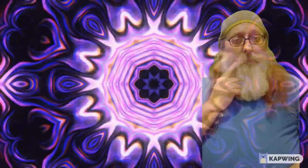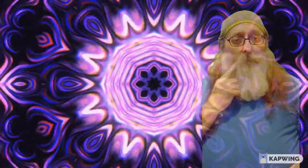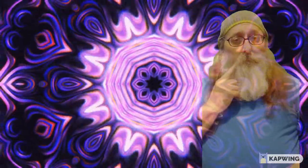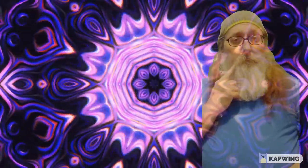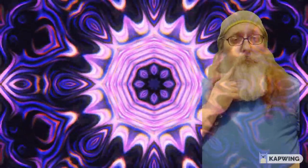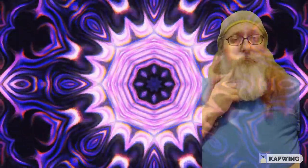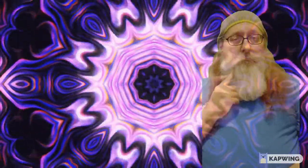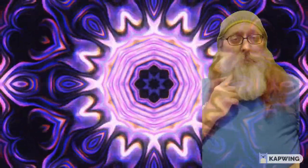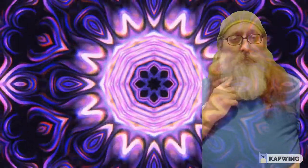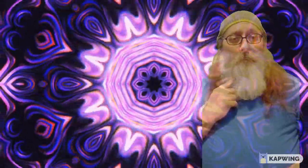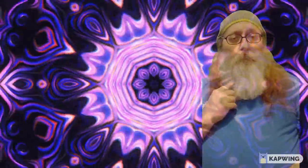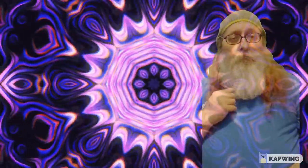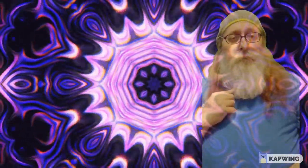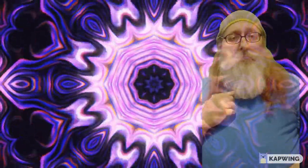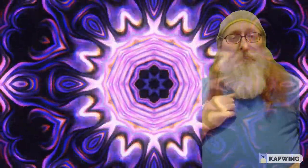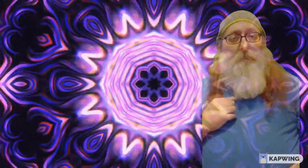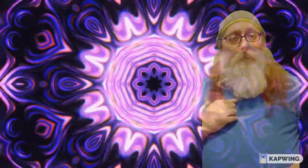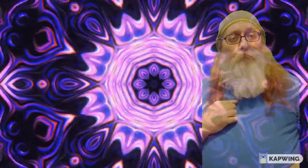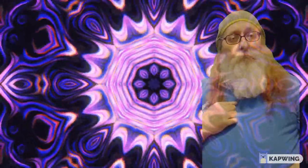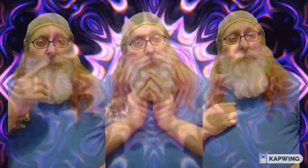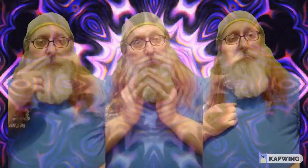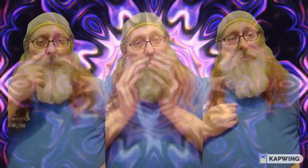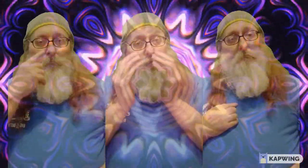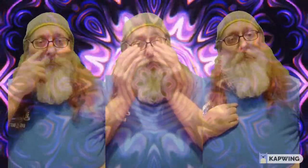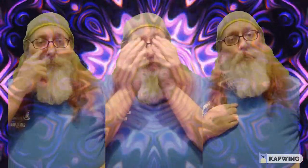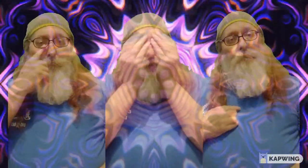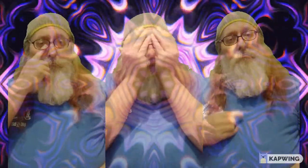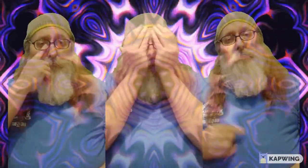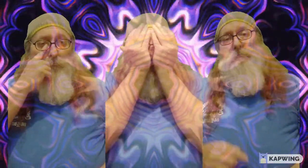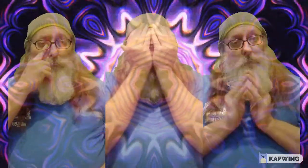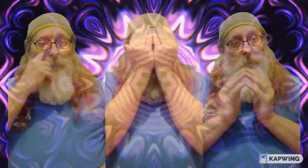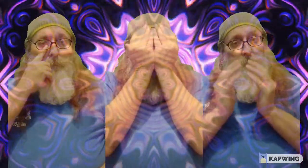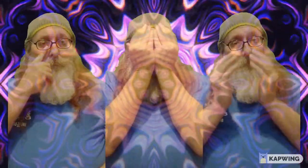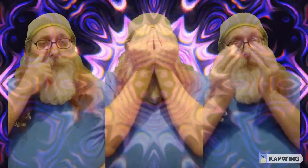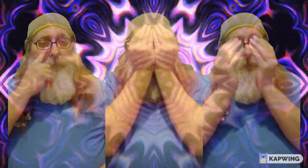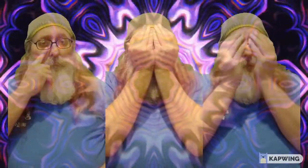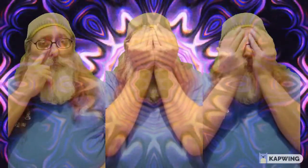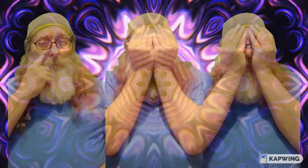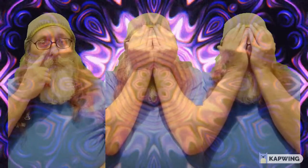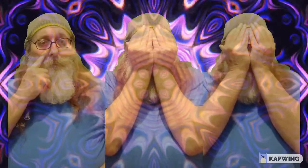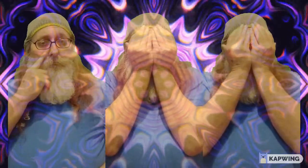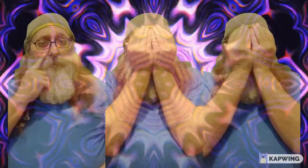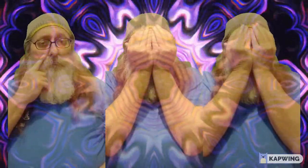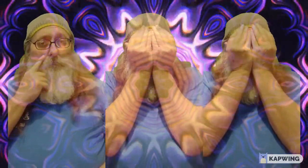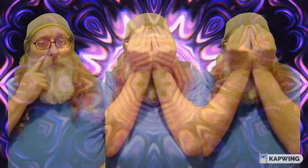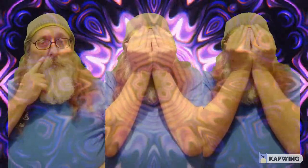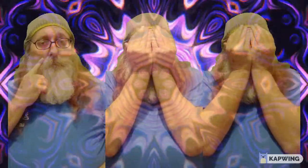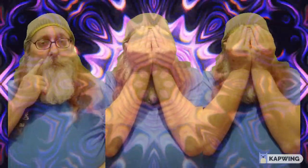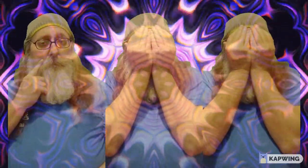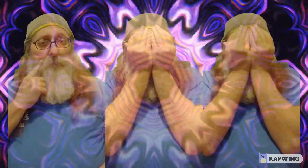I. Baby, please don't go.